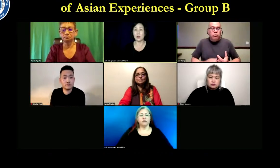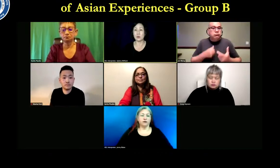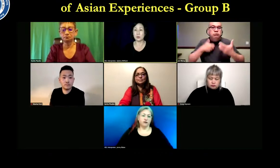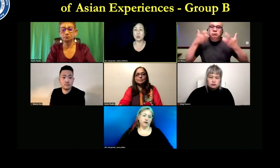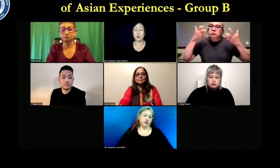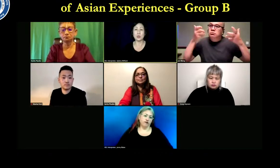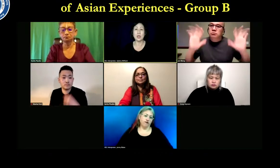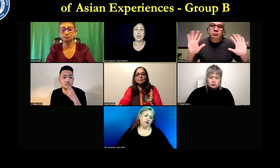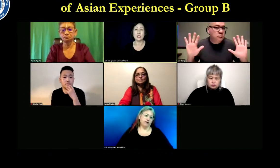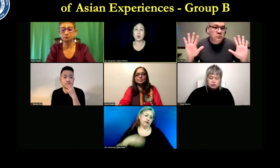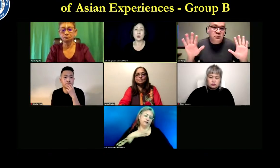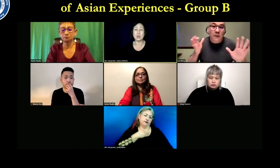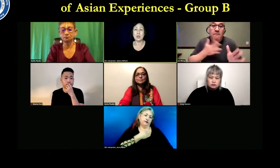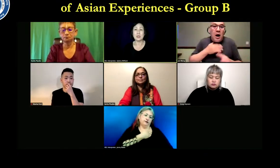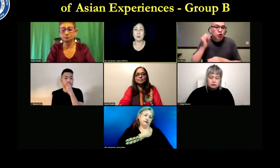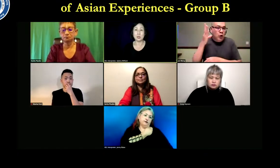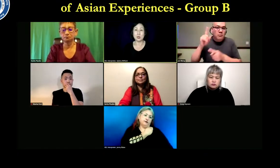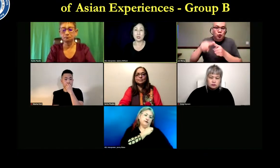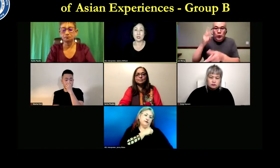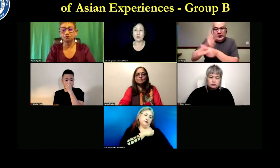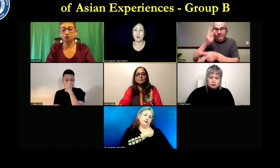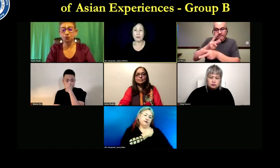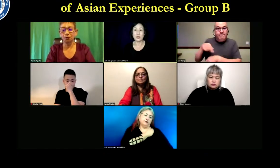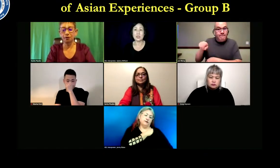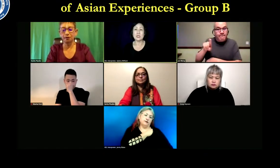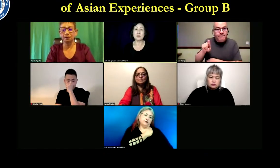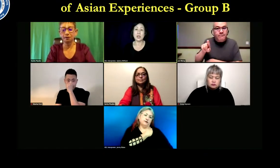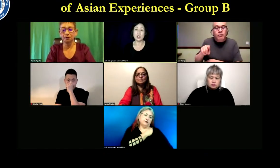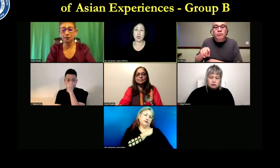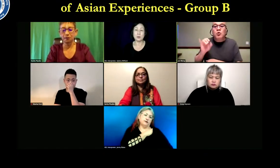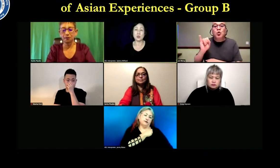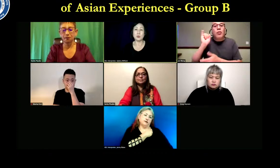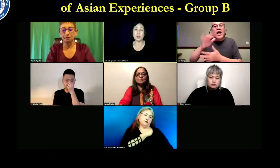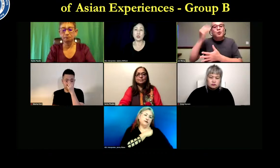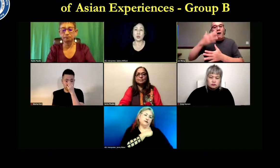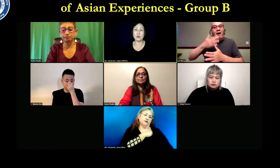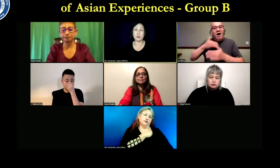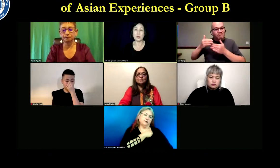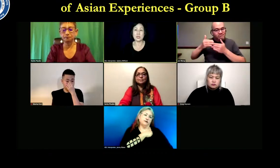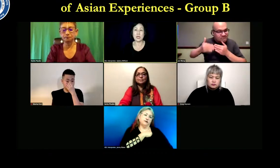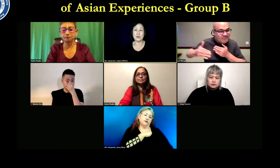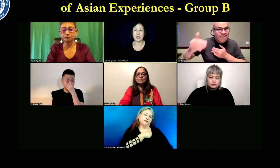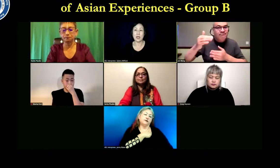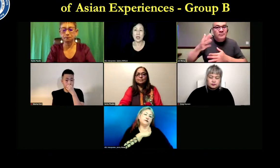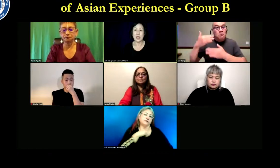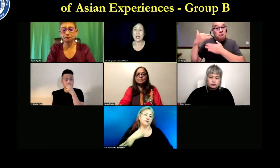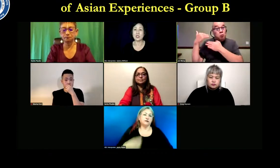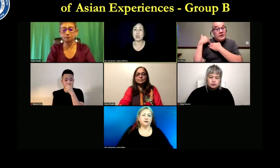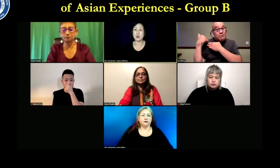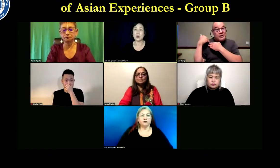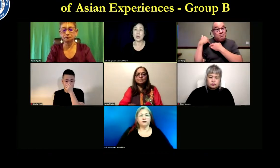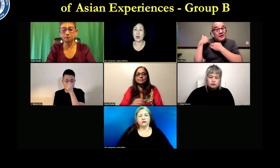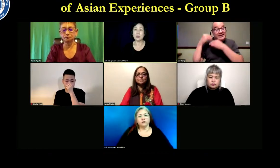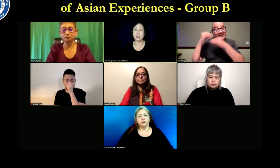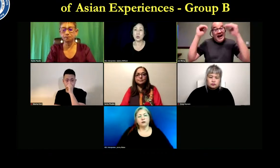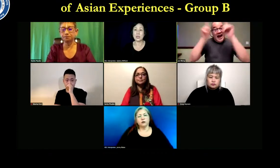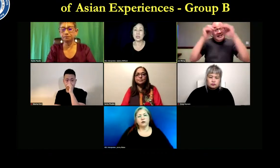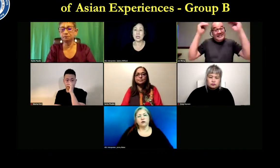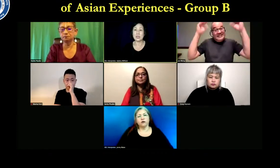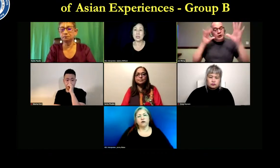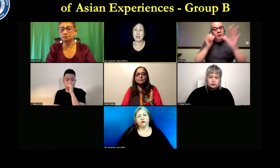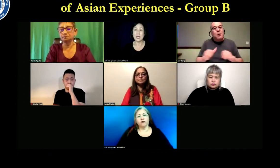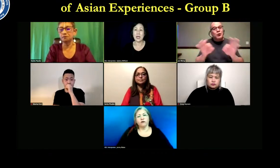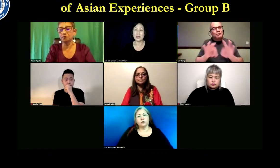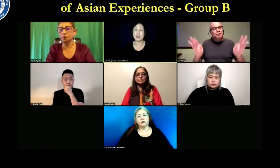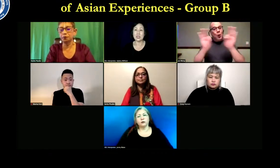feel uncomfortable. Don't keep it to yourself, because it's my job to make sure everybody's safe. And so that was the tone